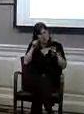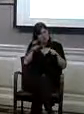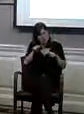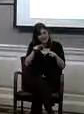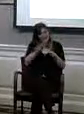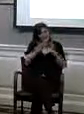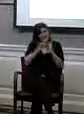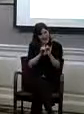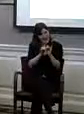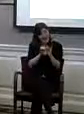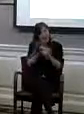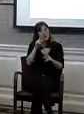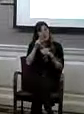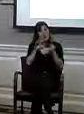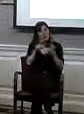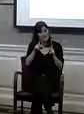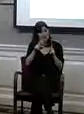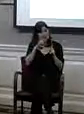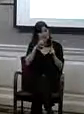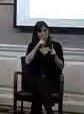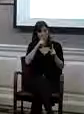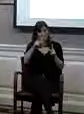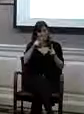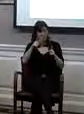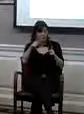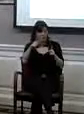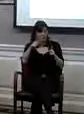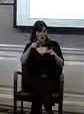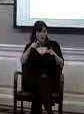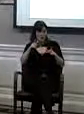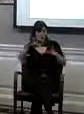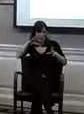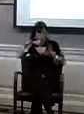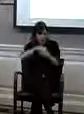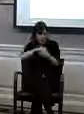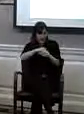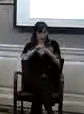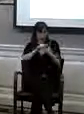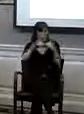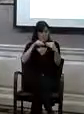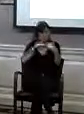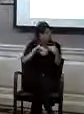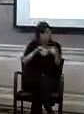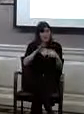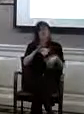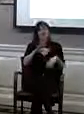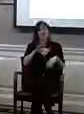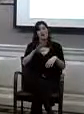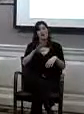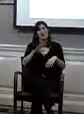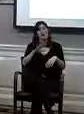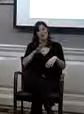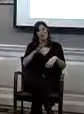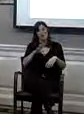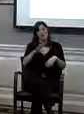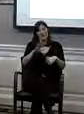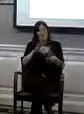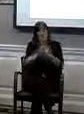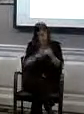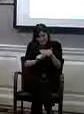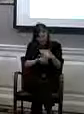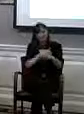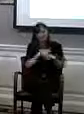anti-oppression, peace, and human rights education as part of a larger interest in how to develop learning institutions whose